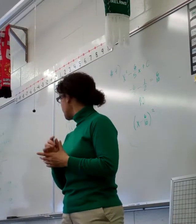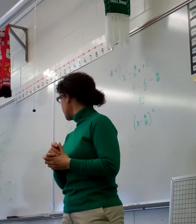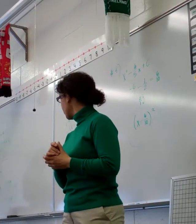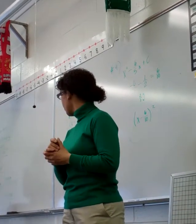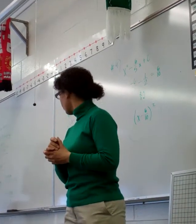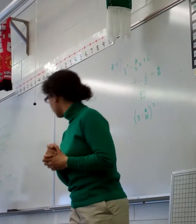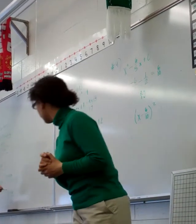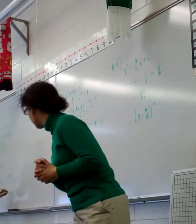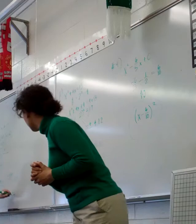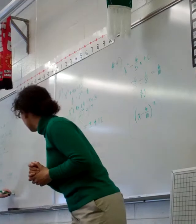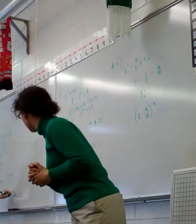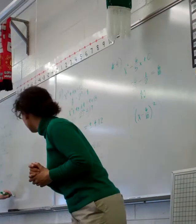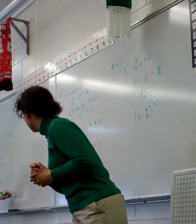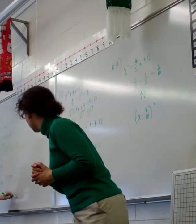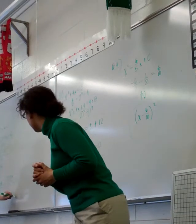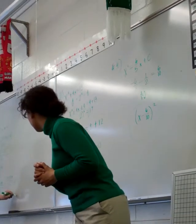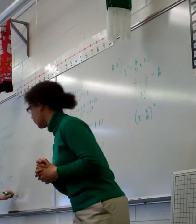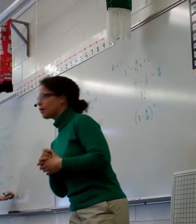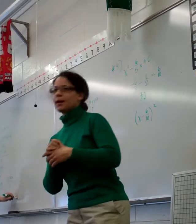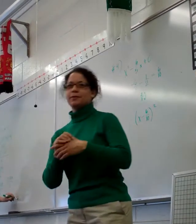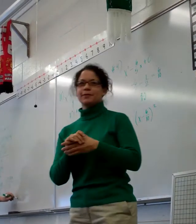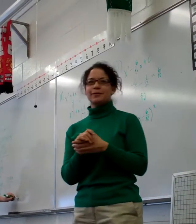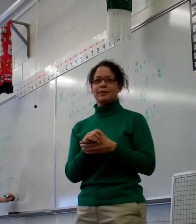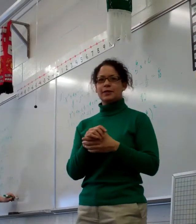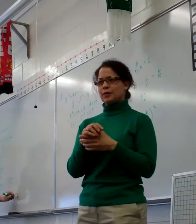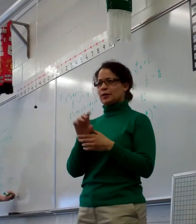6 is a negative 2.15